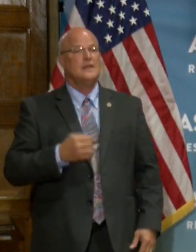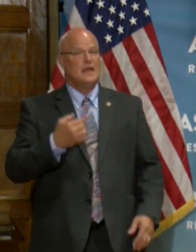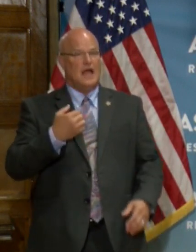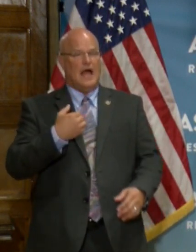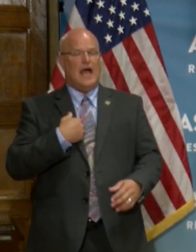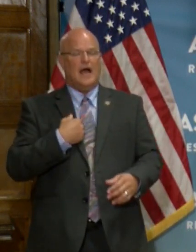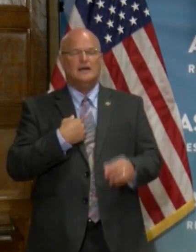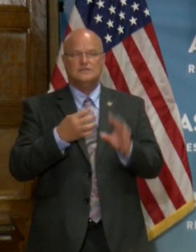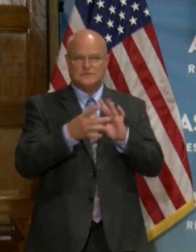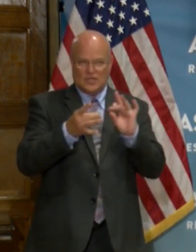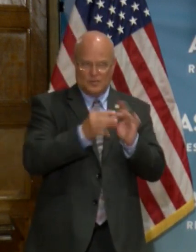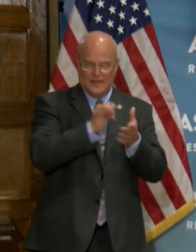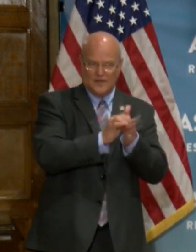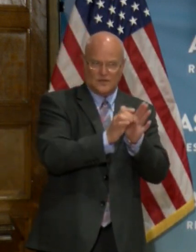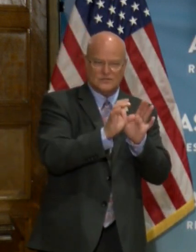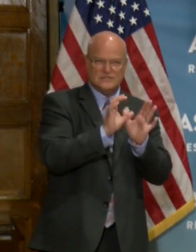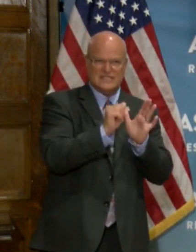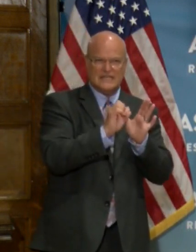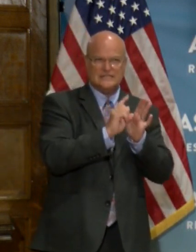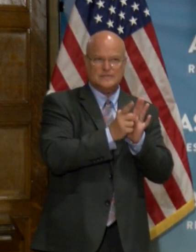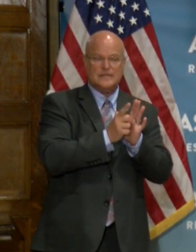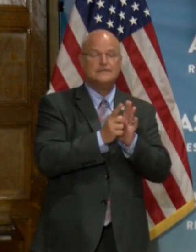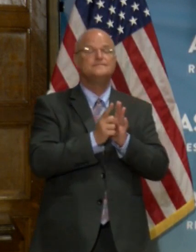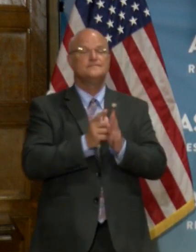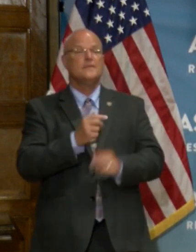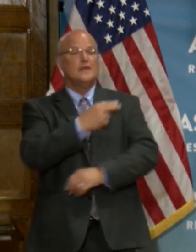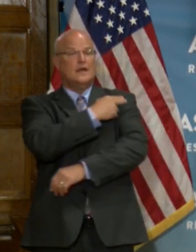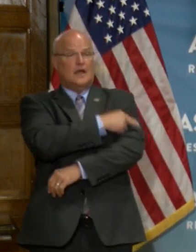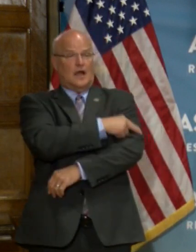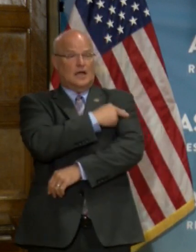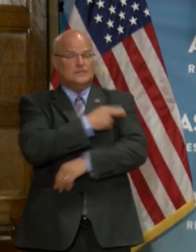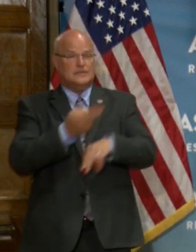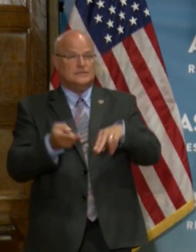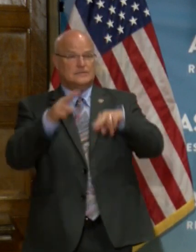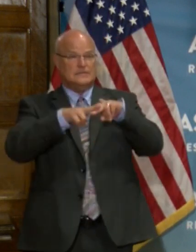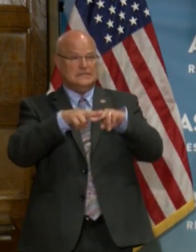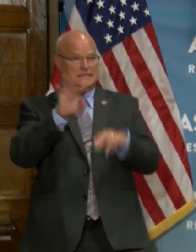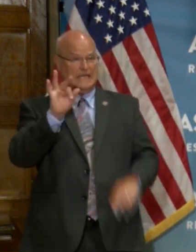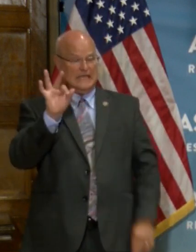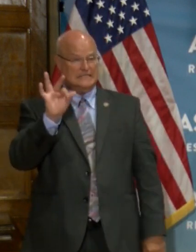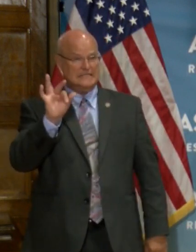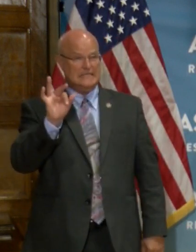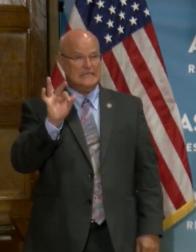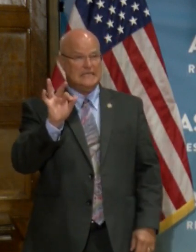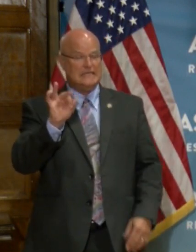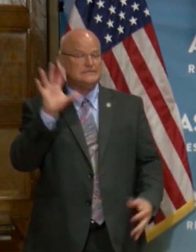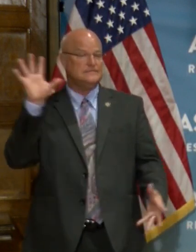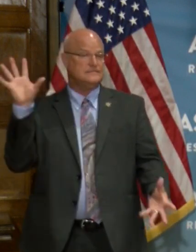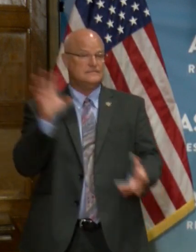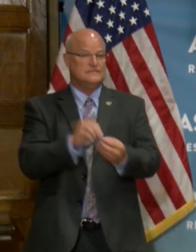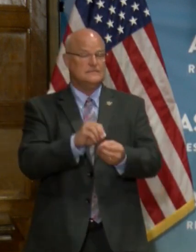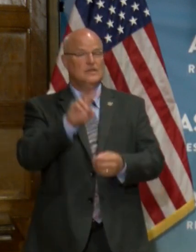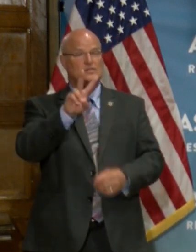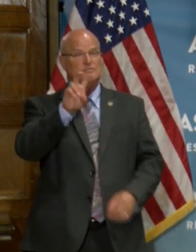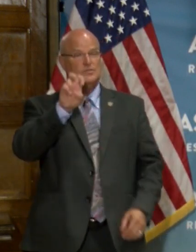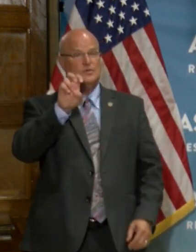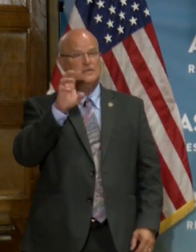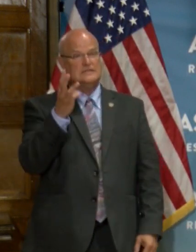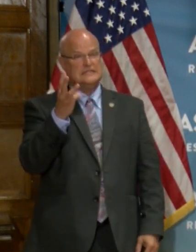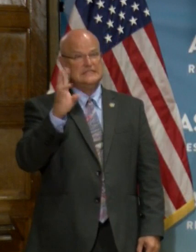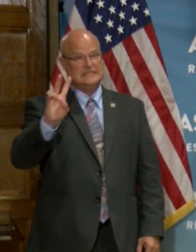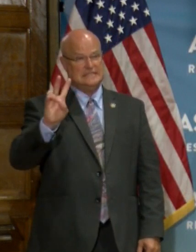come back to those cases. In terms of hospitalizations, we've had an increase of 19. That brings us to